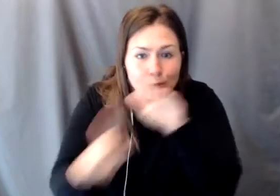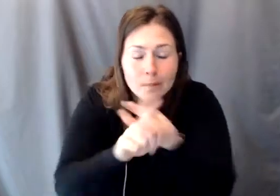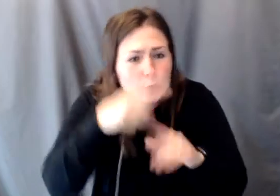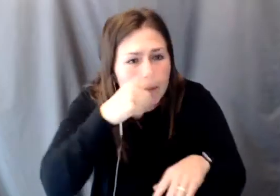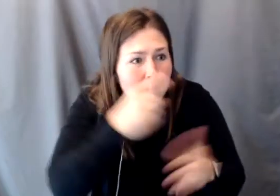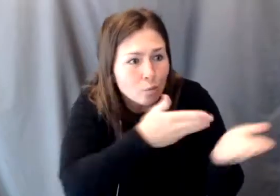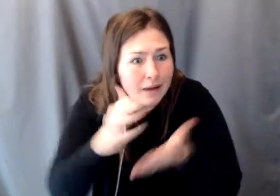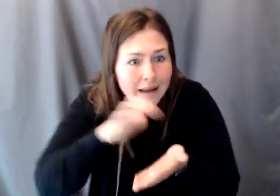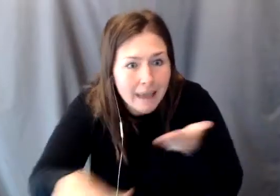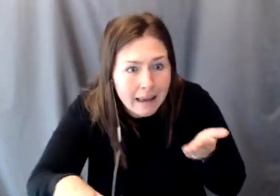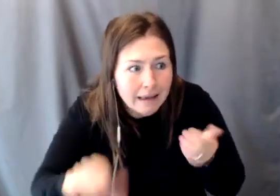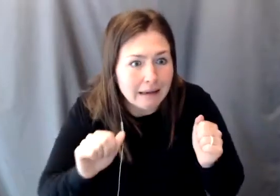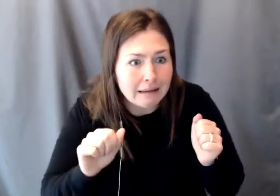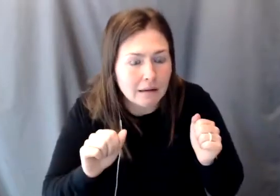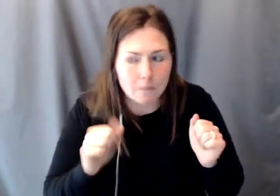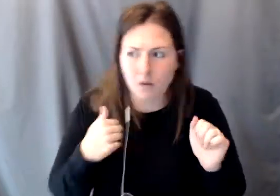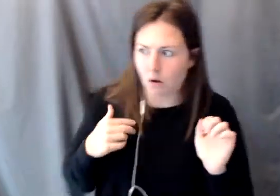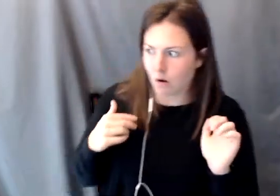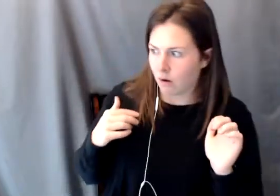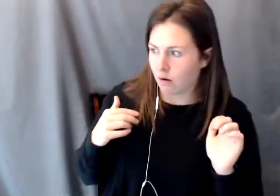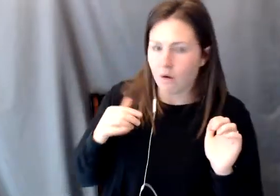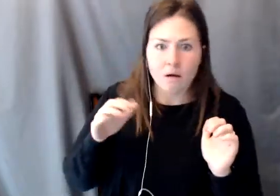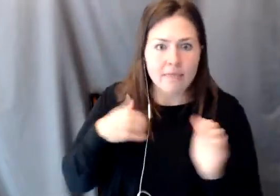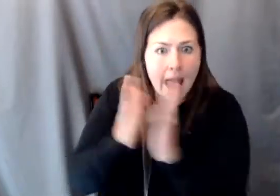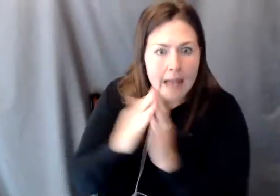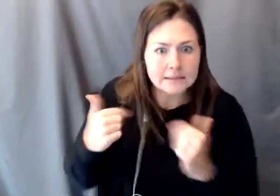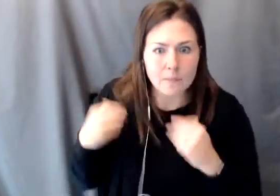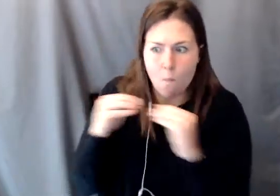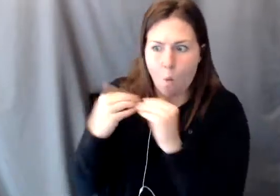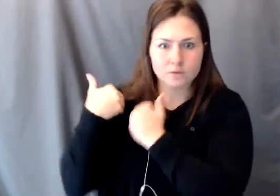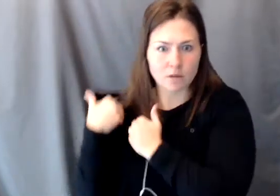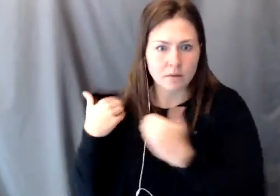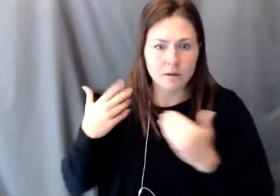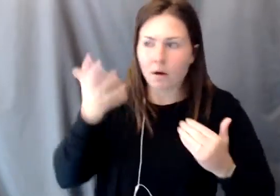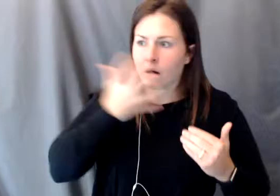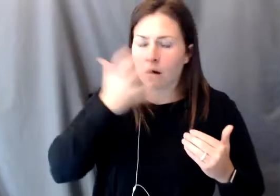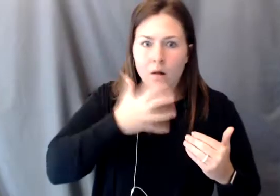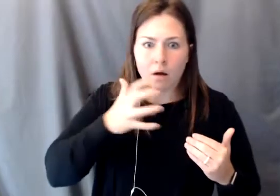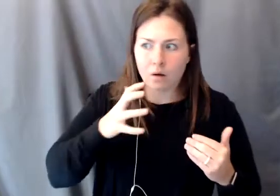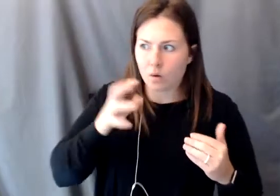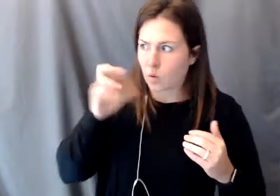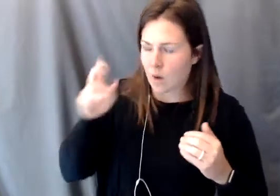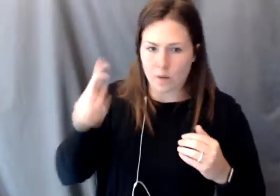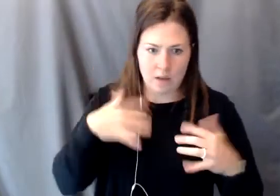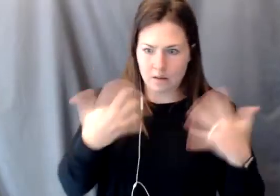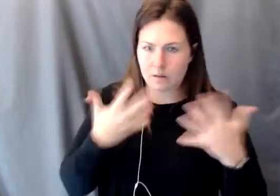oh my God. I was so thrilled and I felt so much pressure like to make that perfect. But you know, it's like